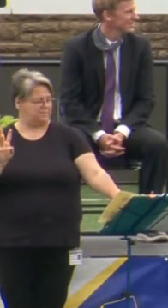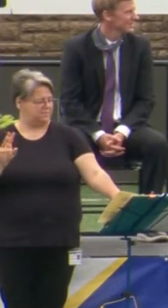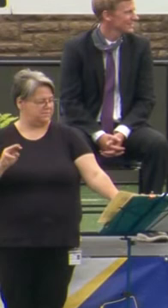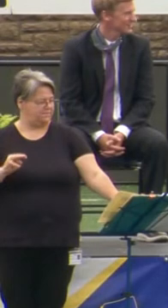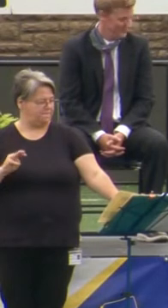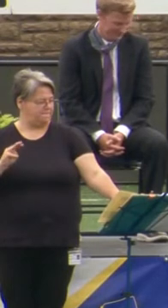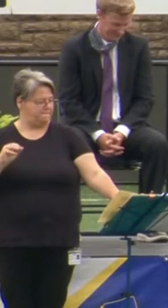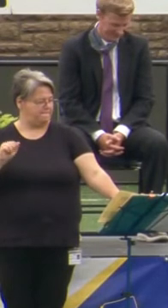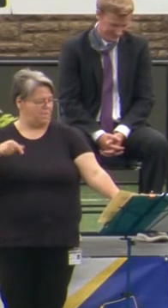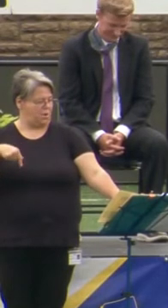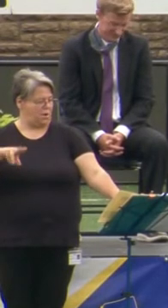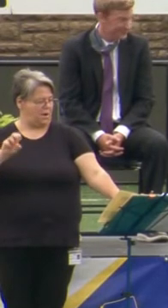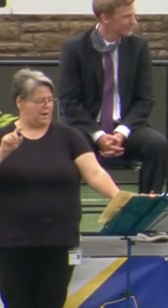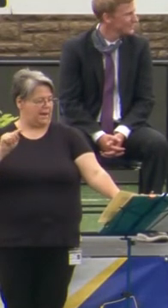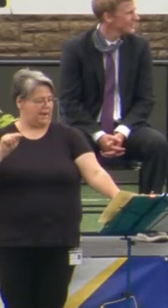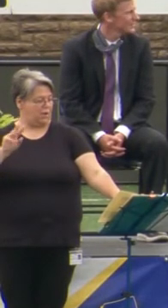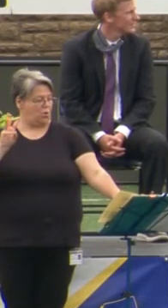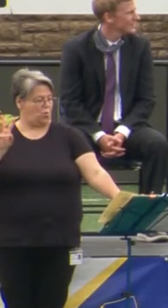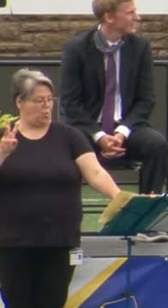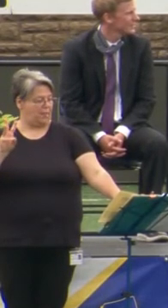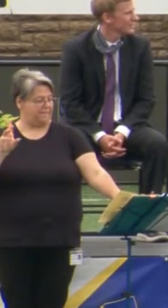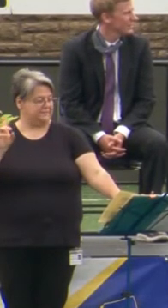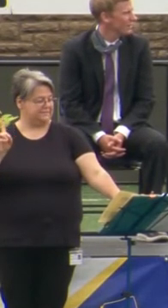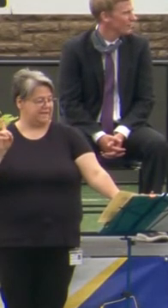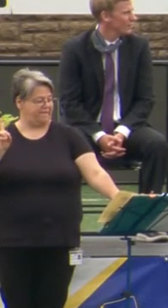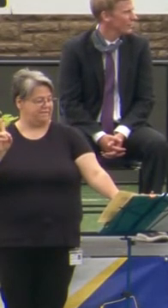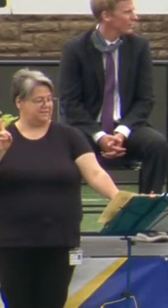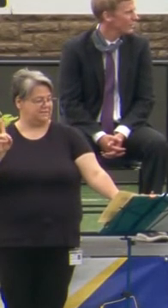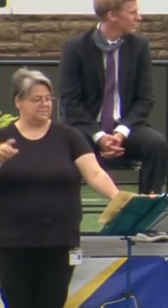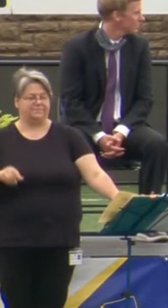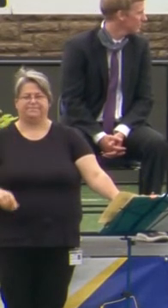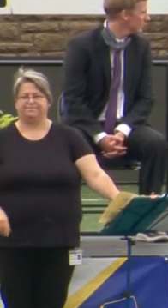Marquette Williams Davis.